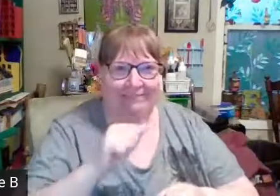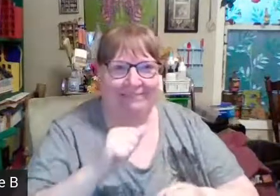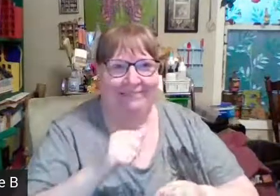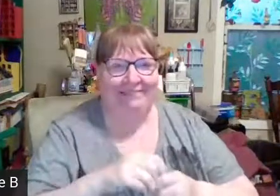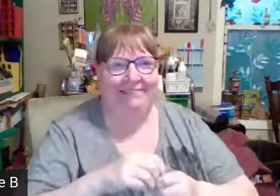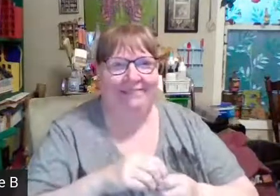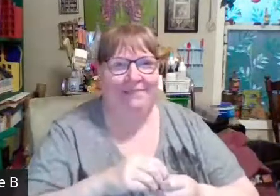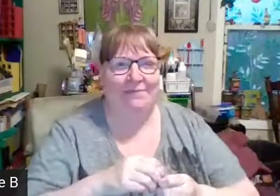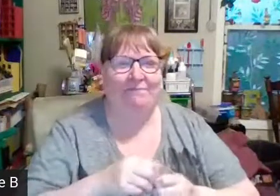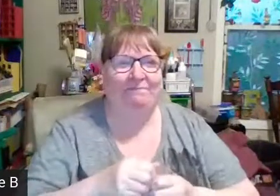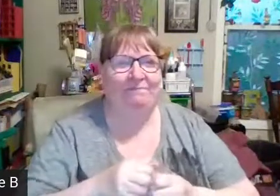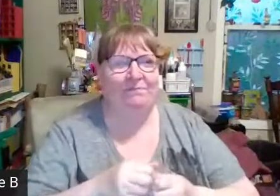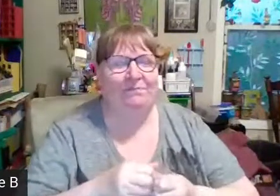to do. And